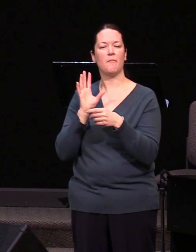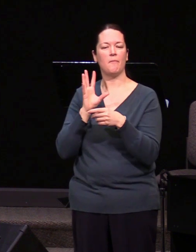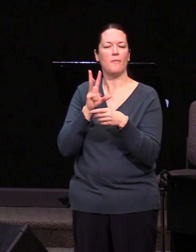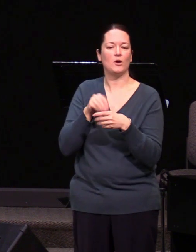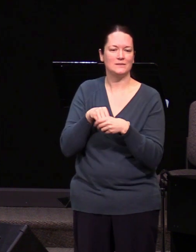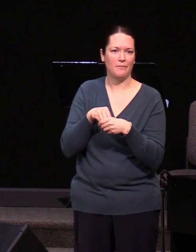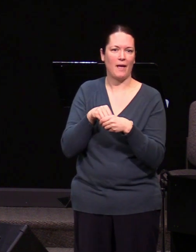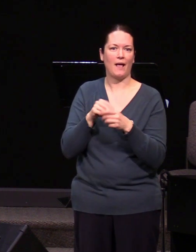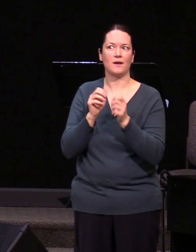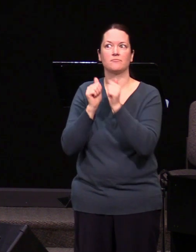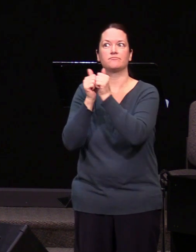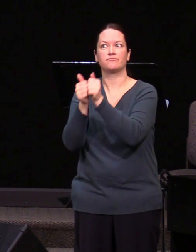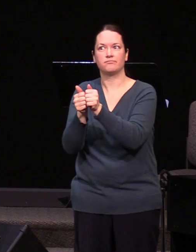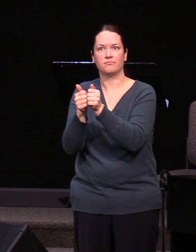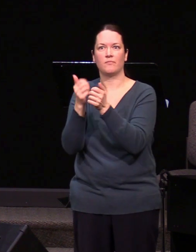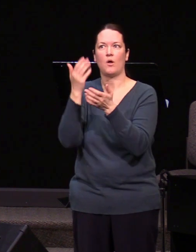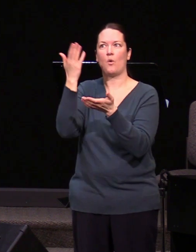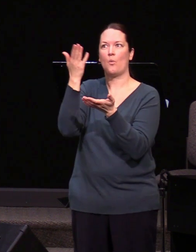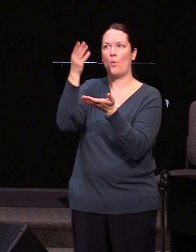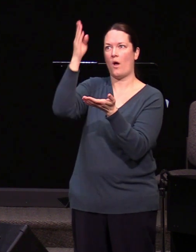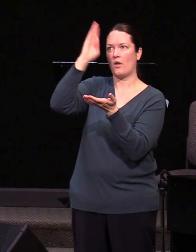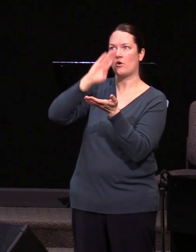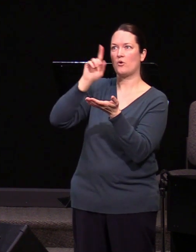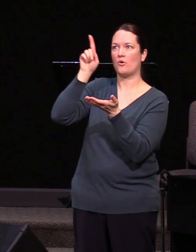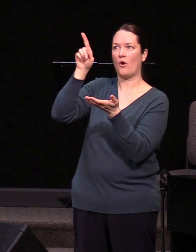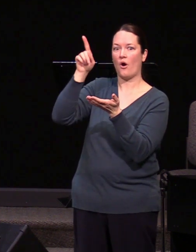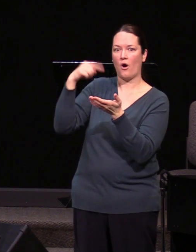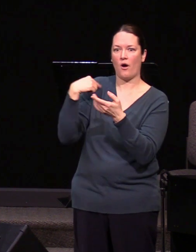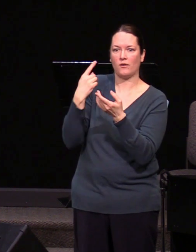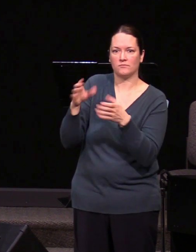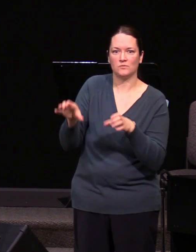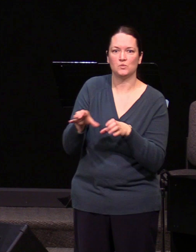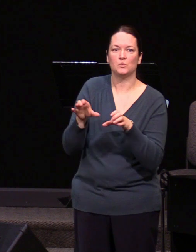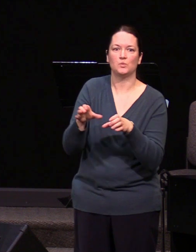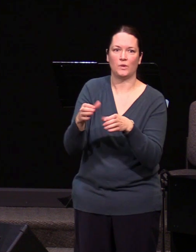Participating with what God is doing.